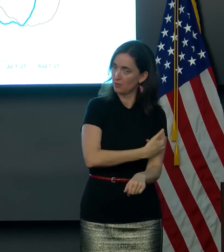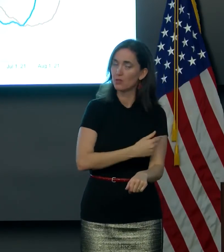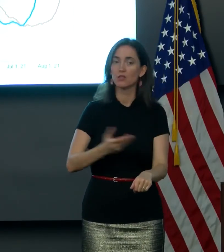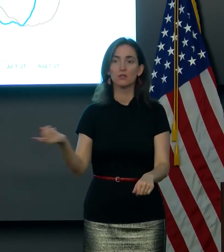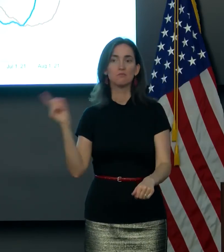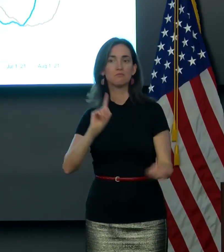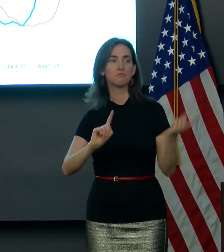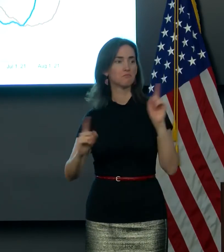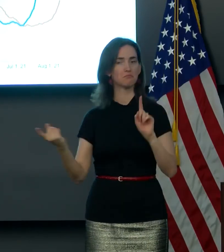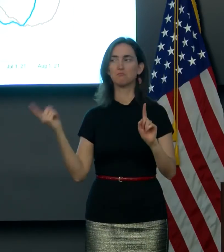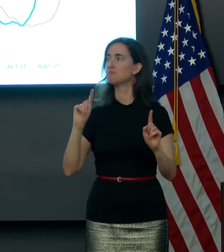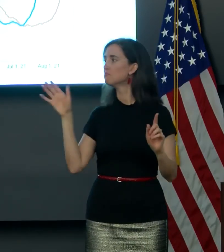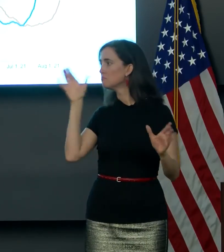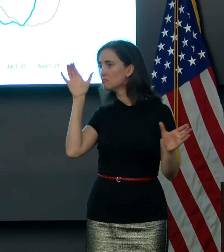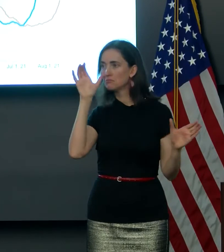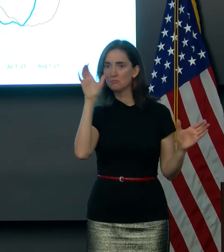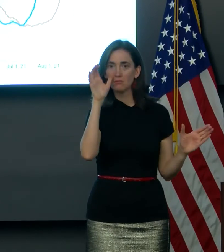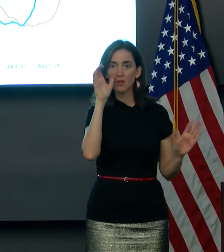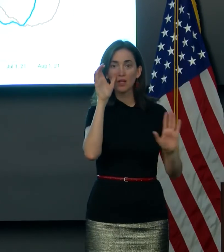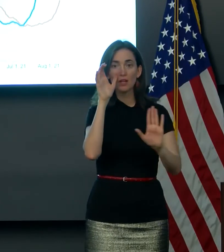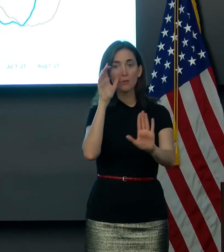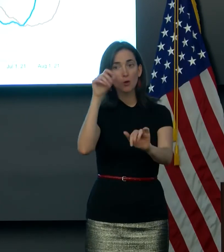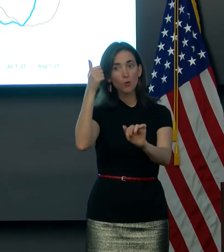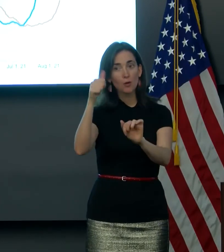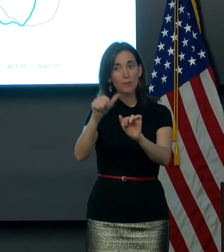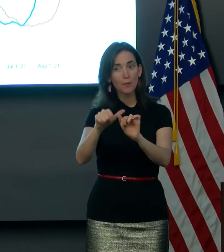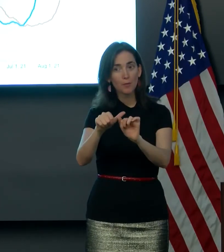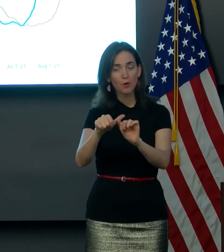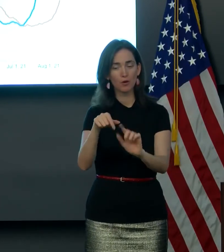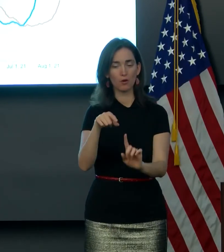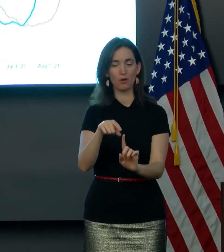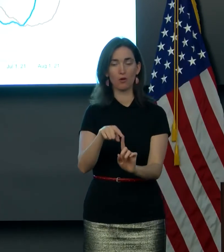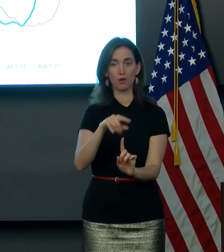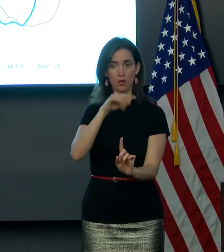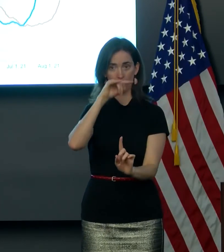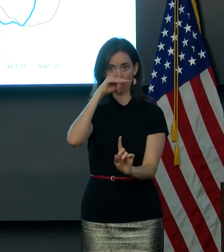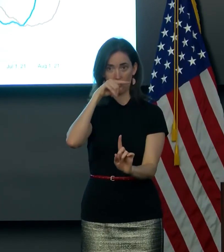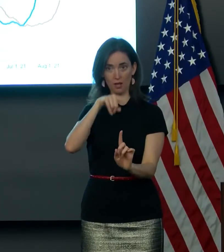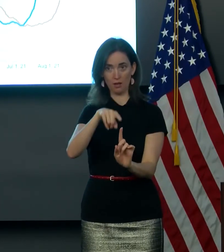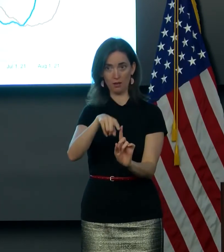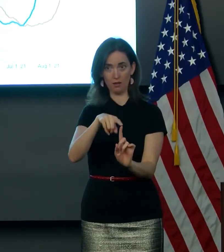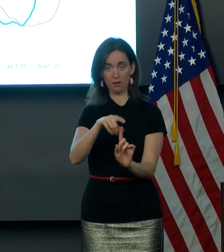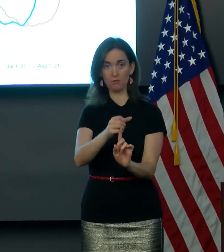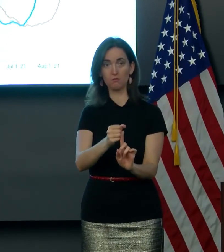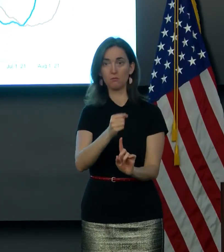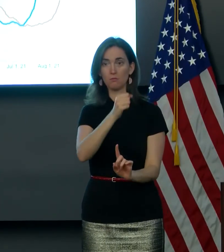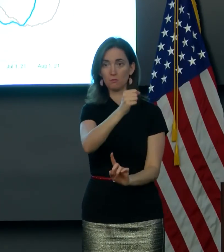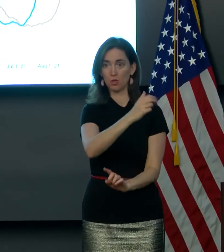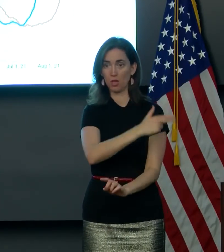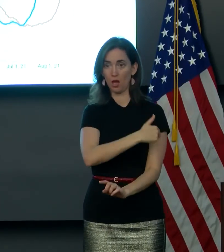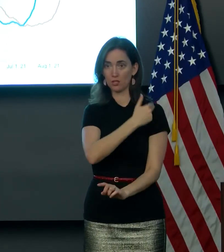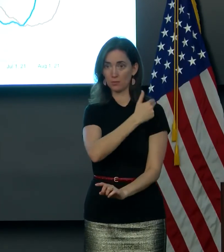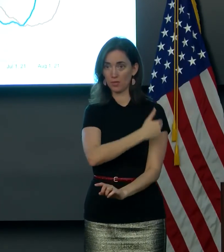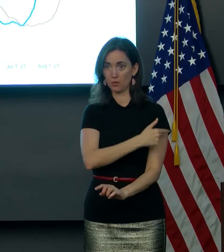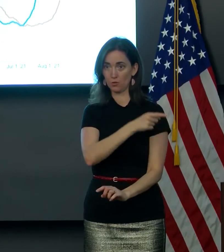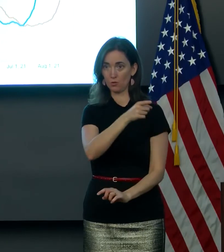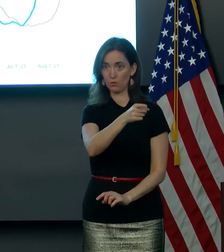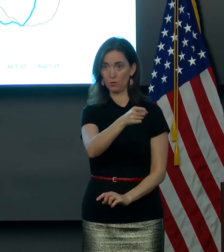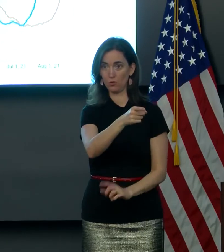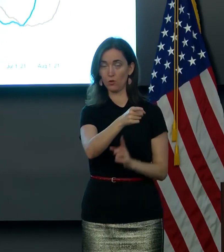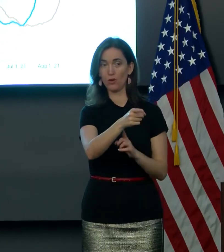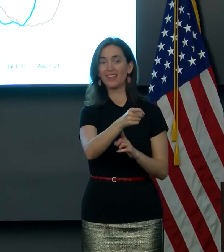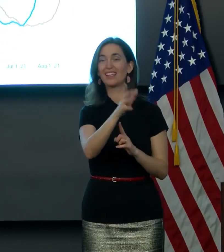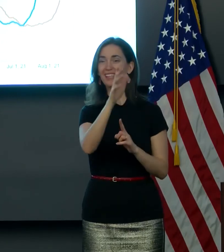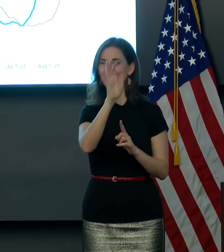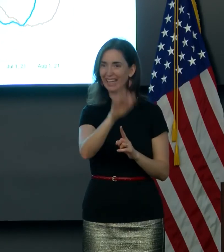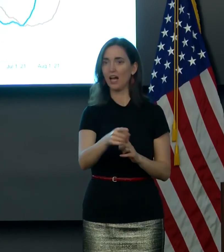to remember that these outcomes of a child ending up in a hospital is the exact outcome we hope